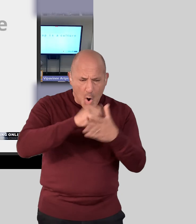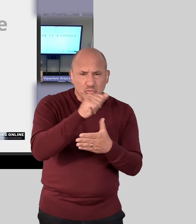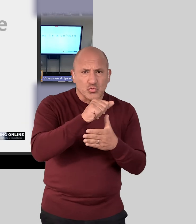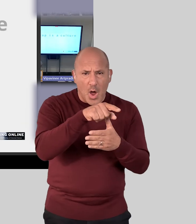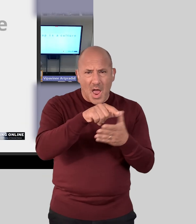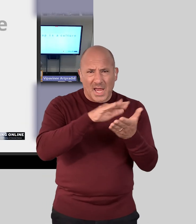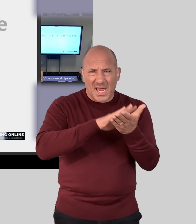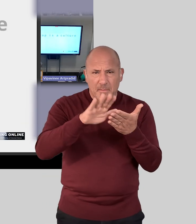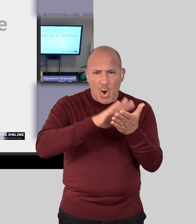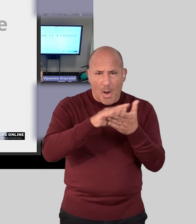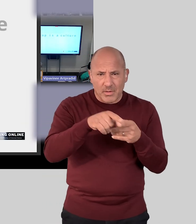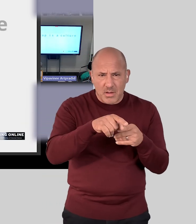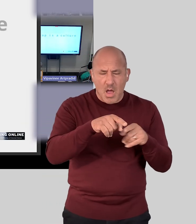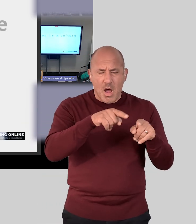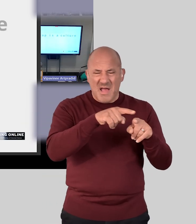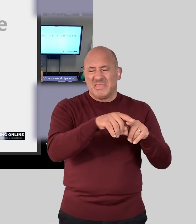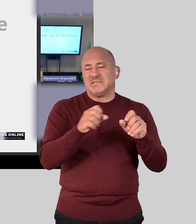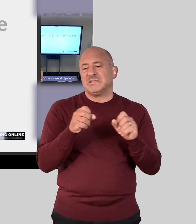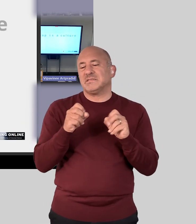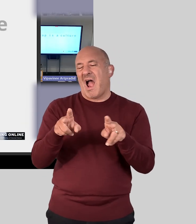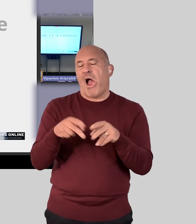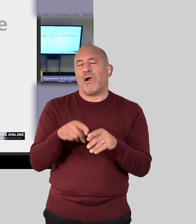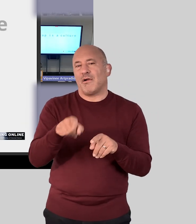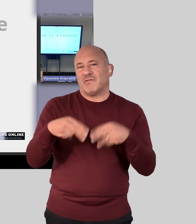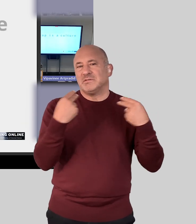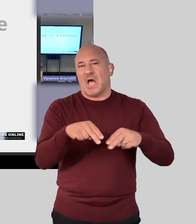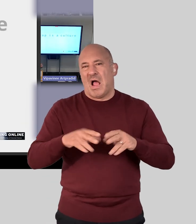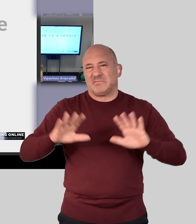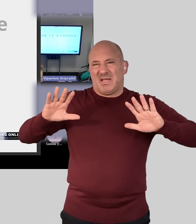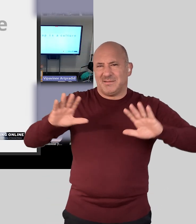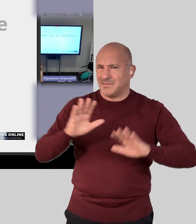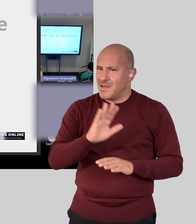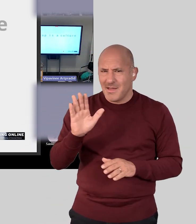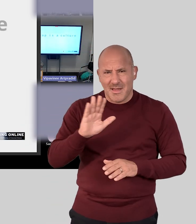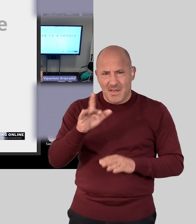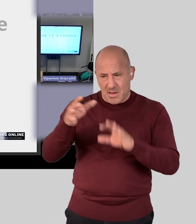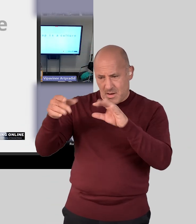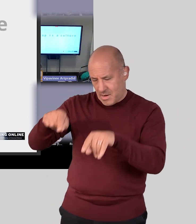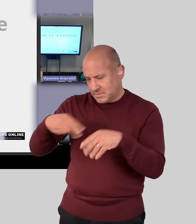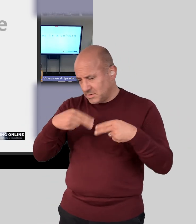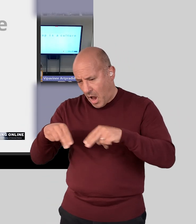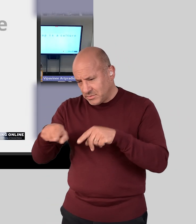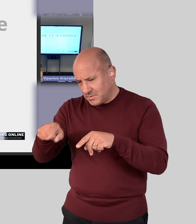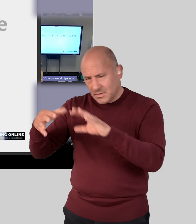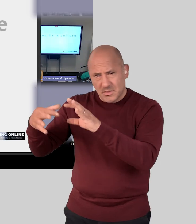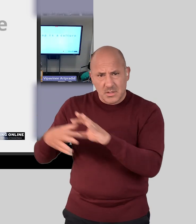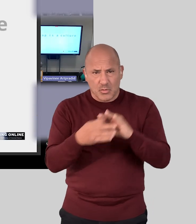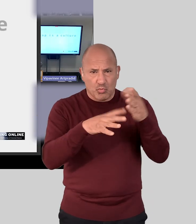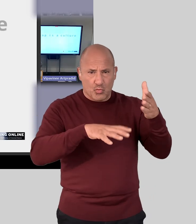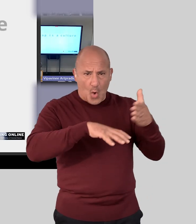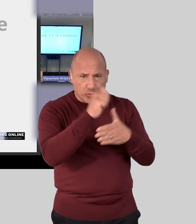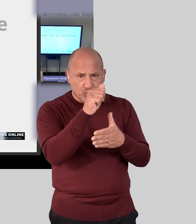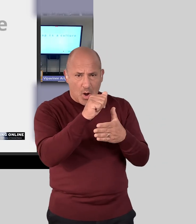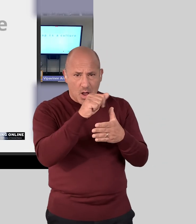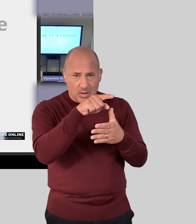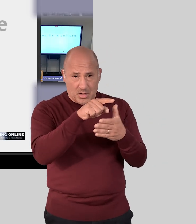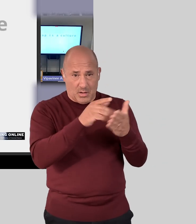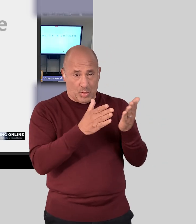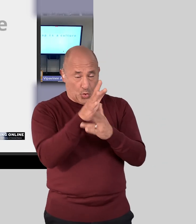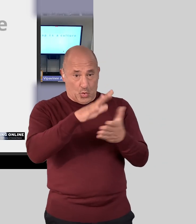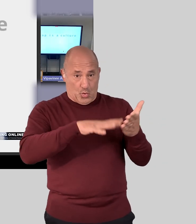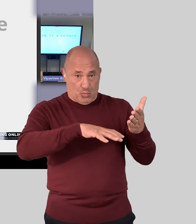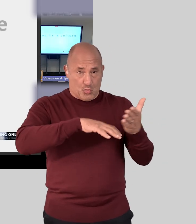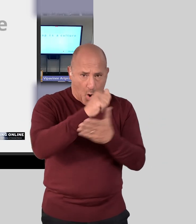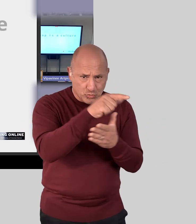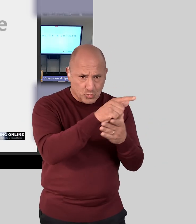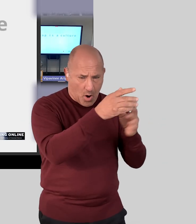potentially hip hop is more than just a perceived style of dance. That through its association with culture, through